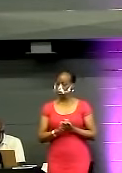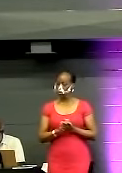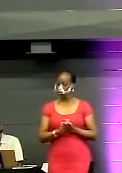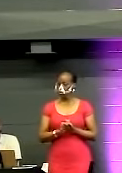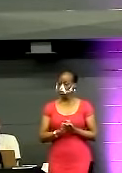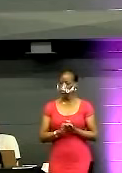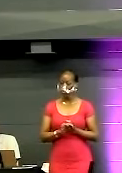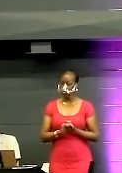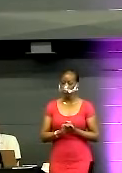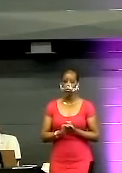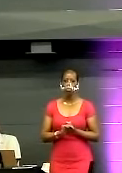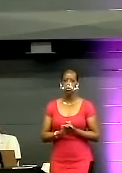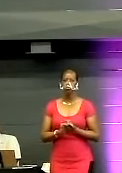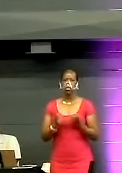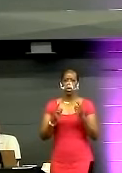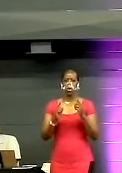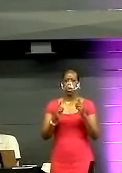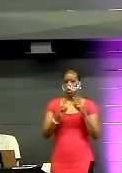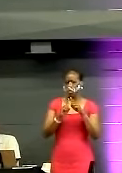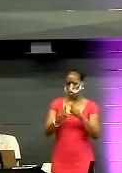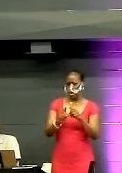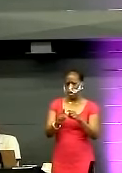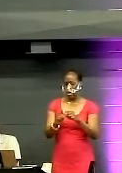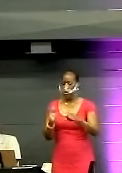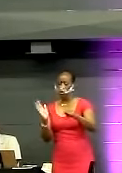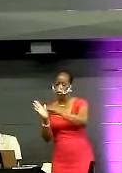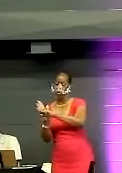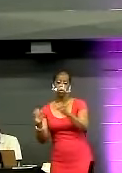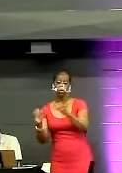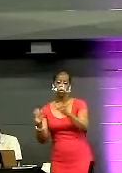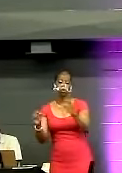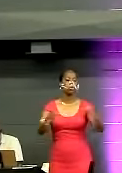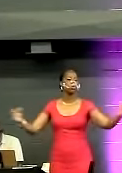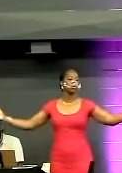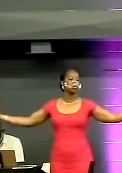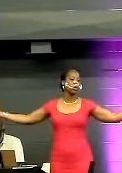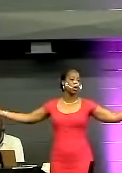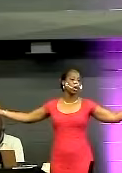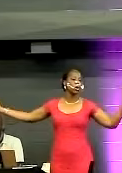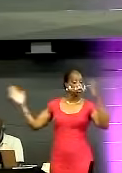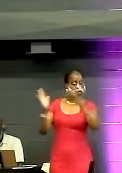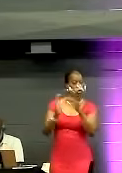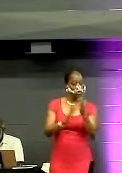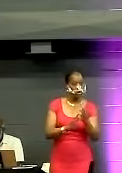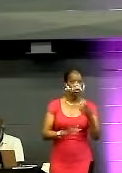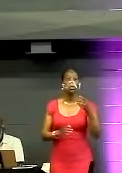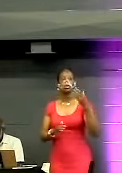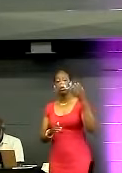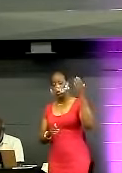It says, while they were nailing Jesus to the cross, he prayed over and